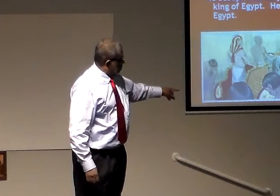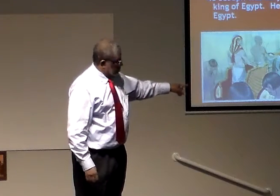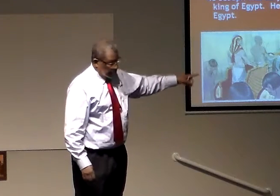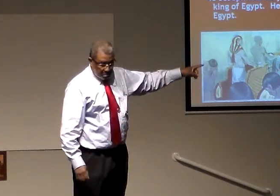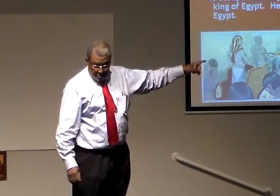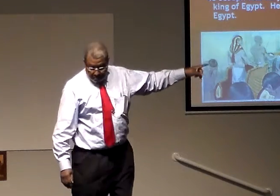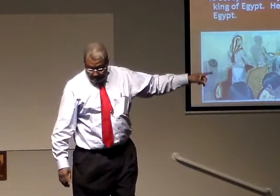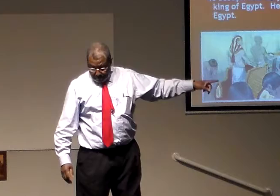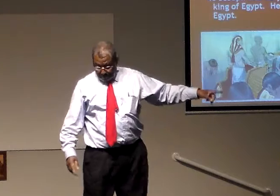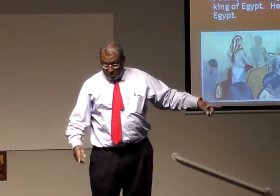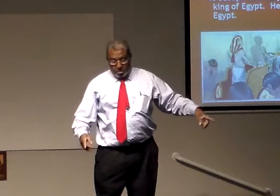Joseph